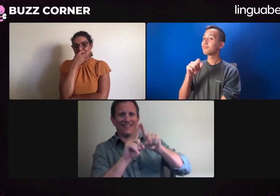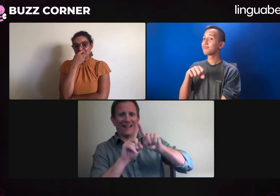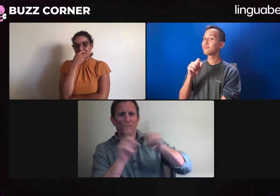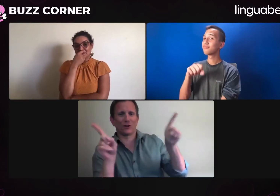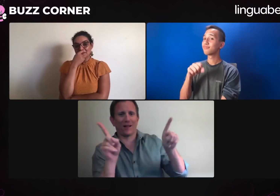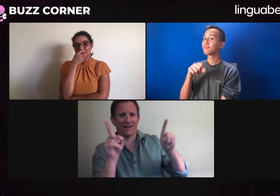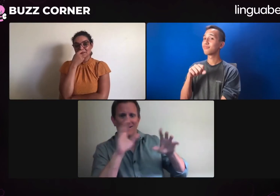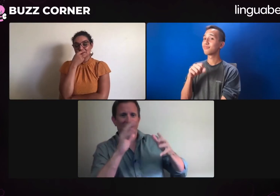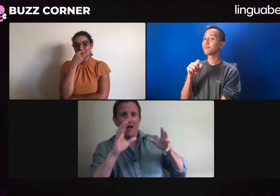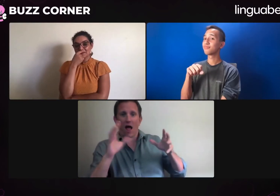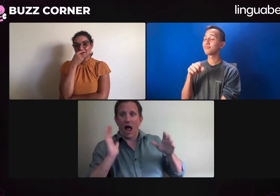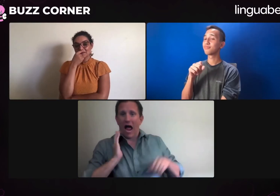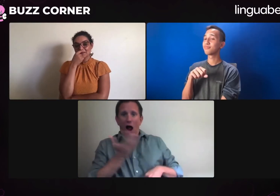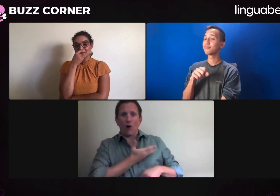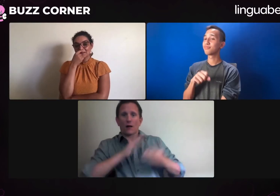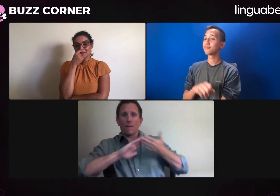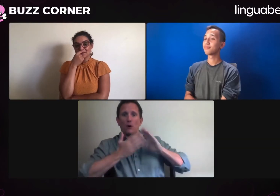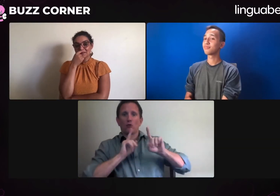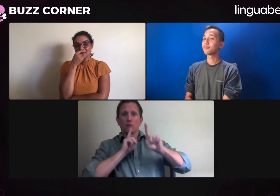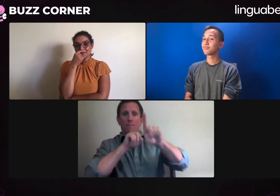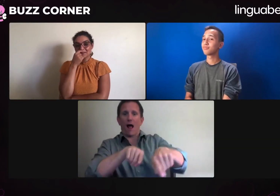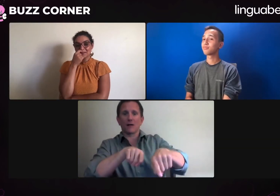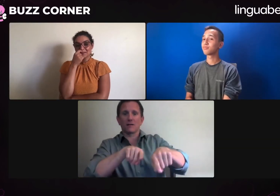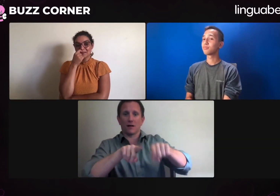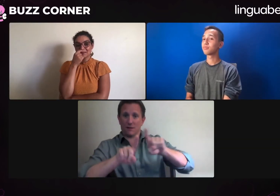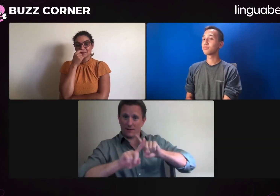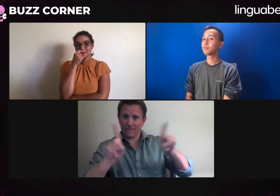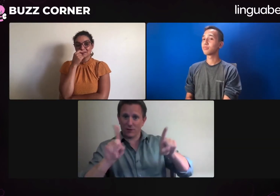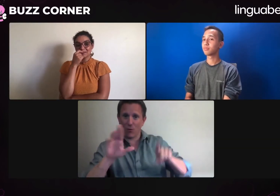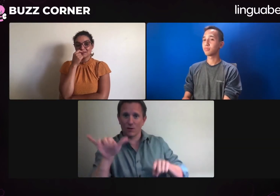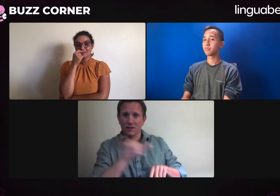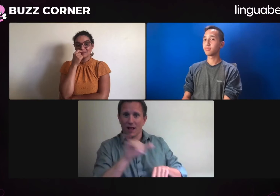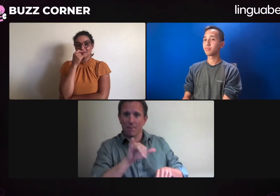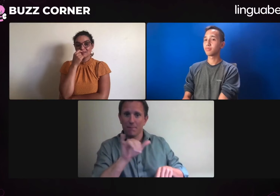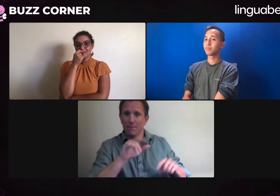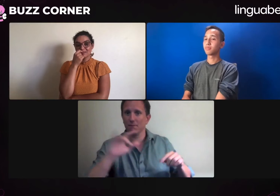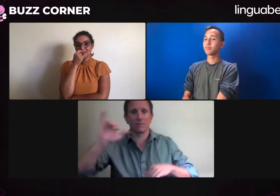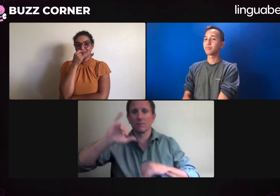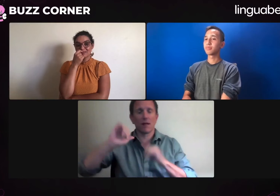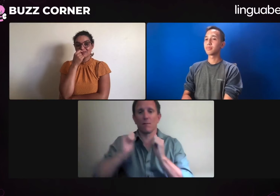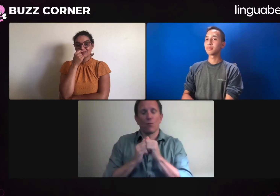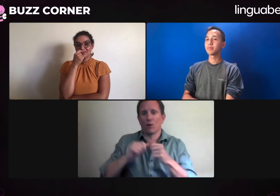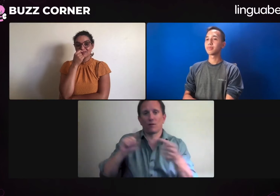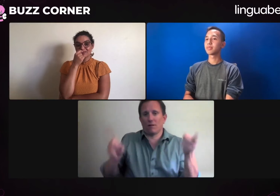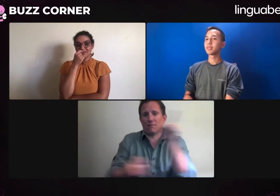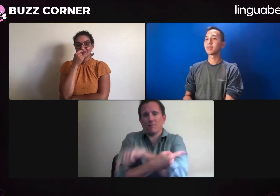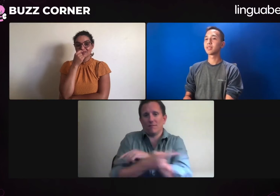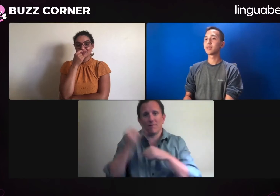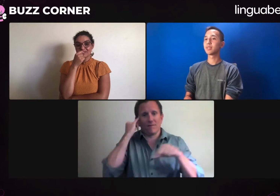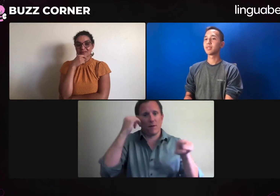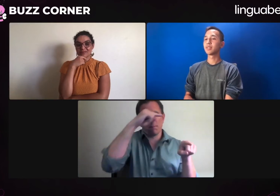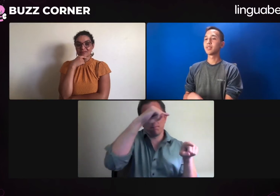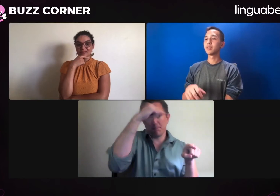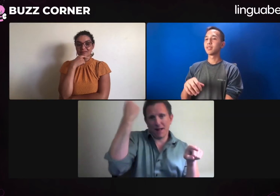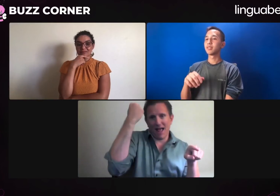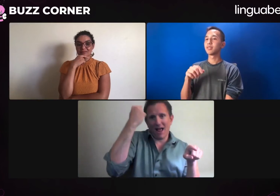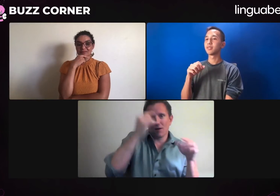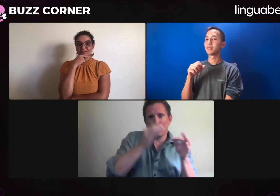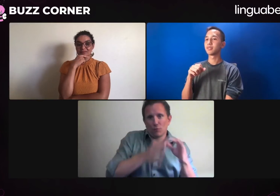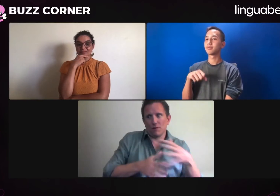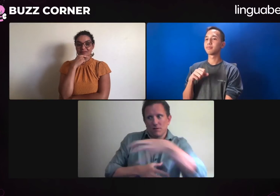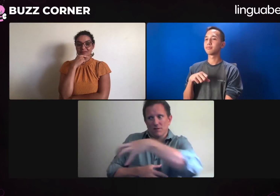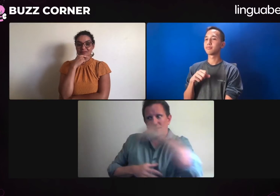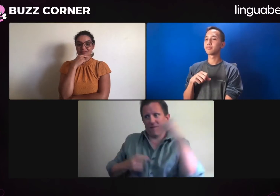white, how would this response differ? And how would the community's response differ is the question.